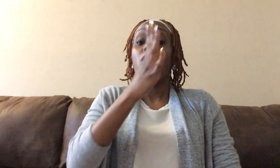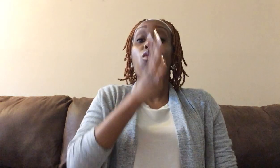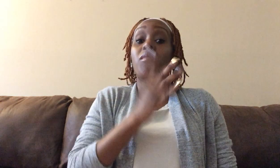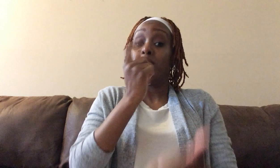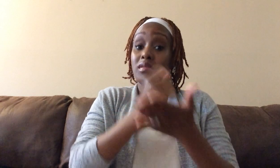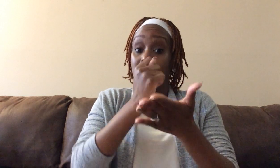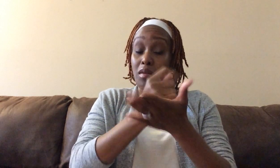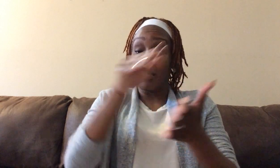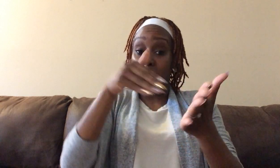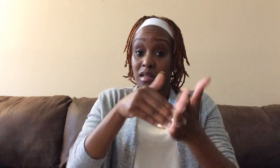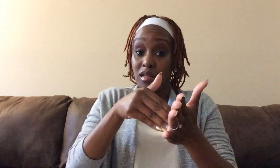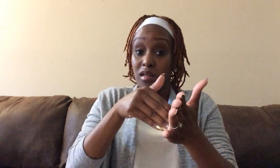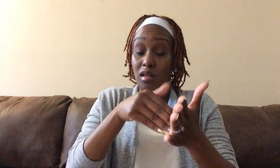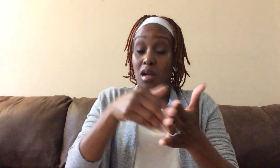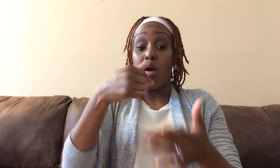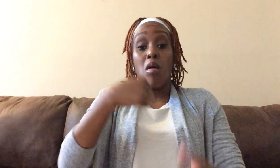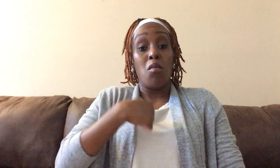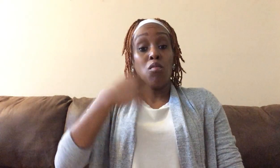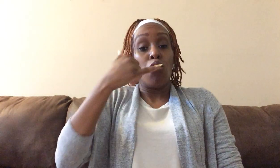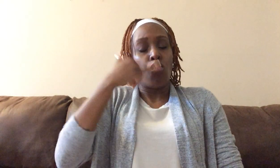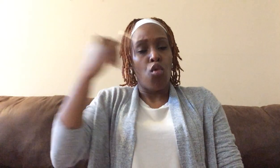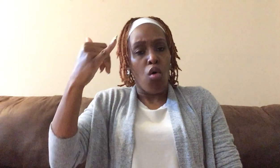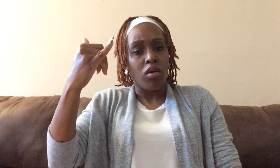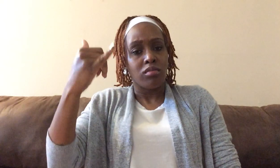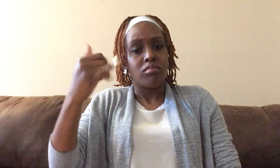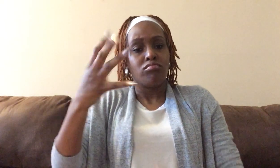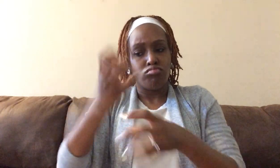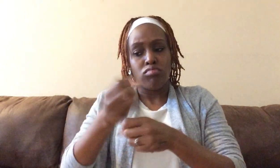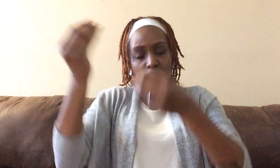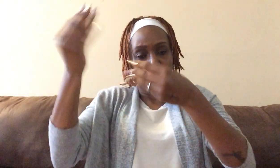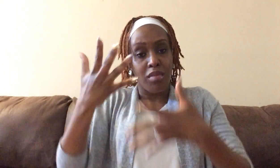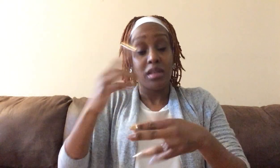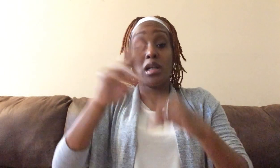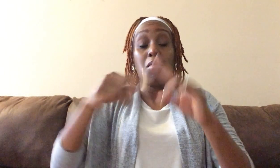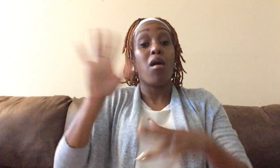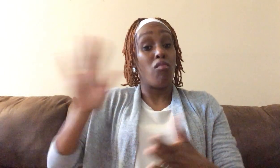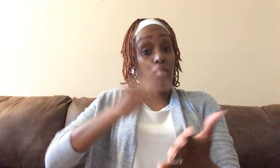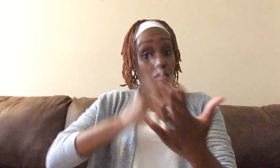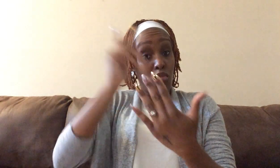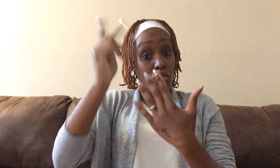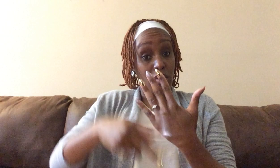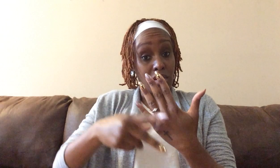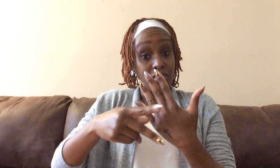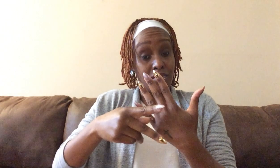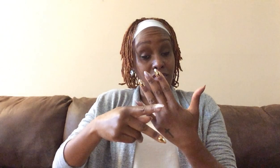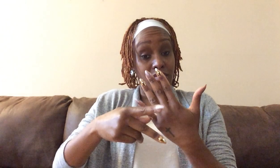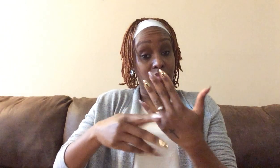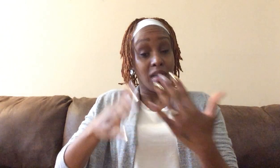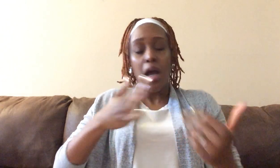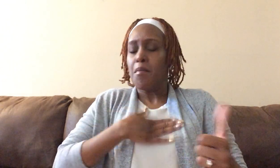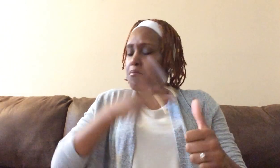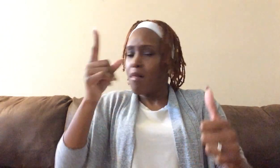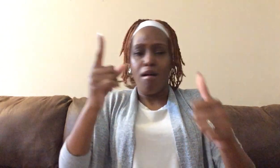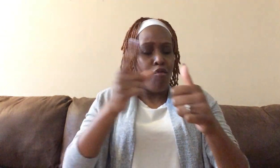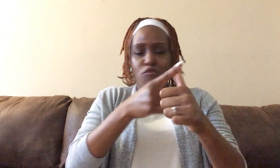I then called and received information about their program. During my initial appointment, I soon